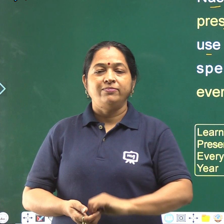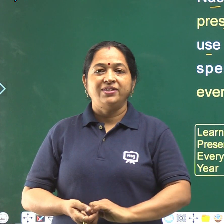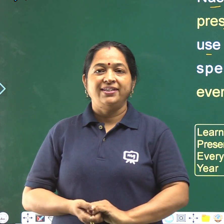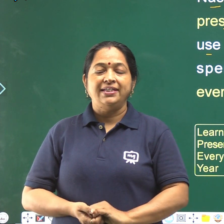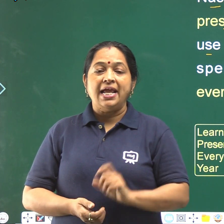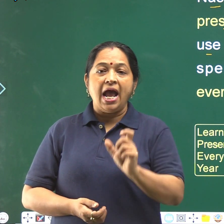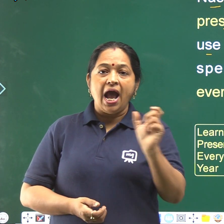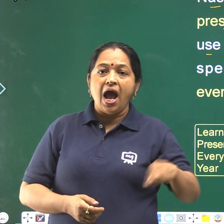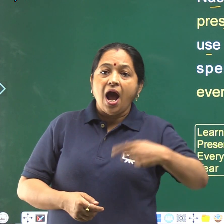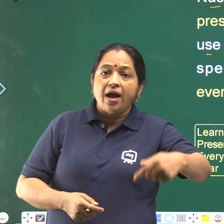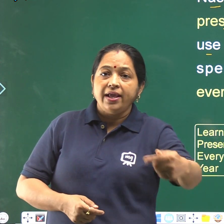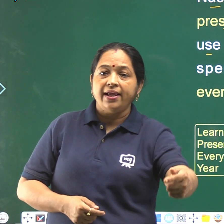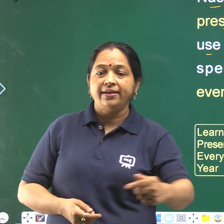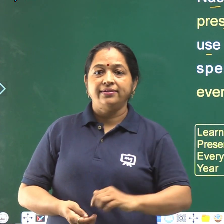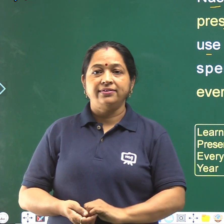again